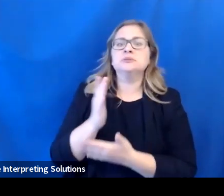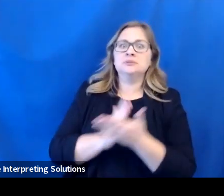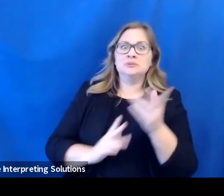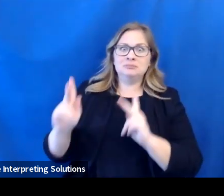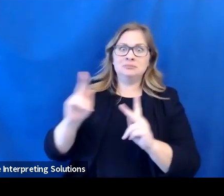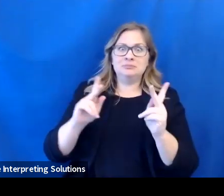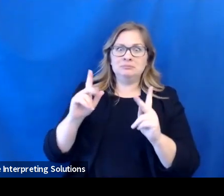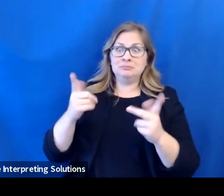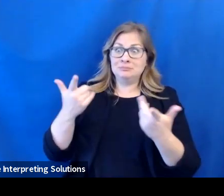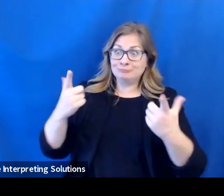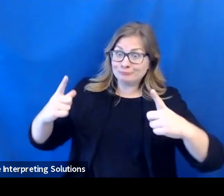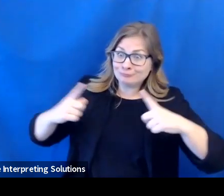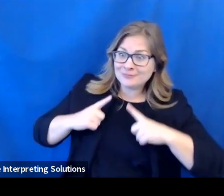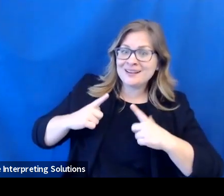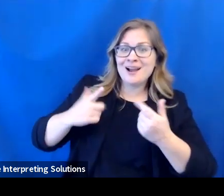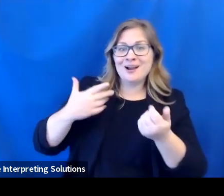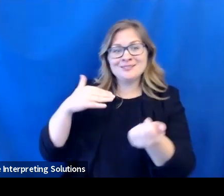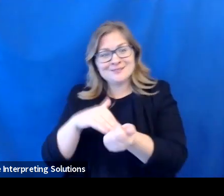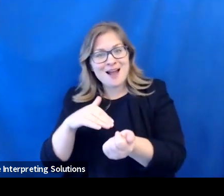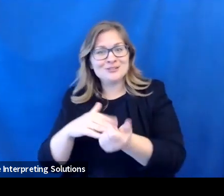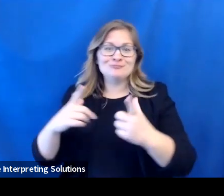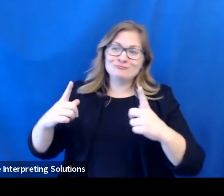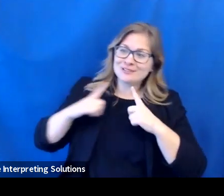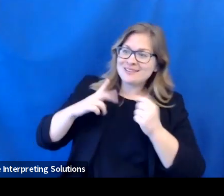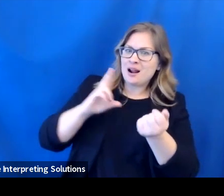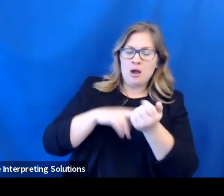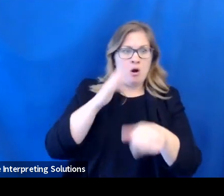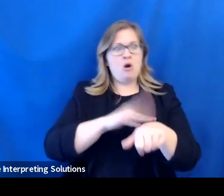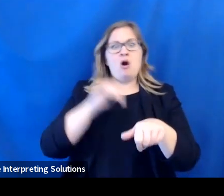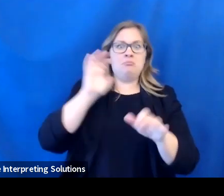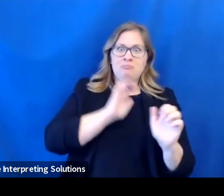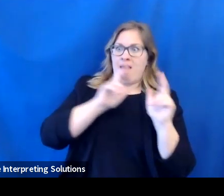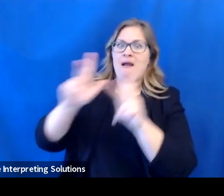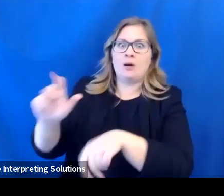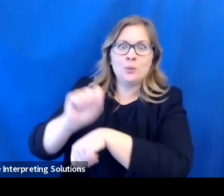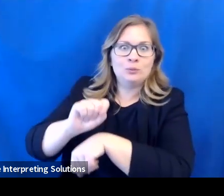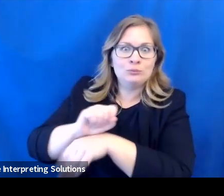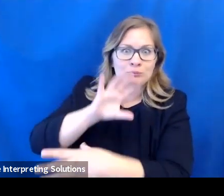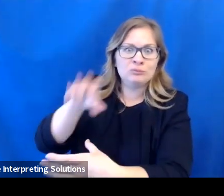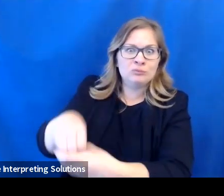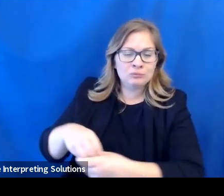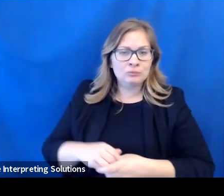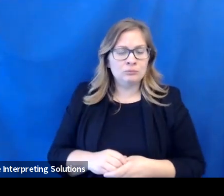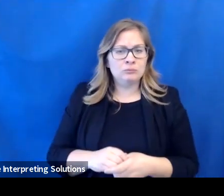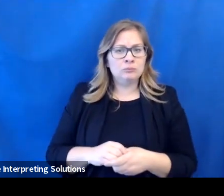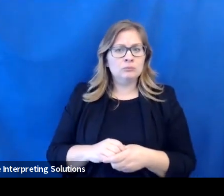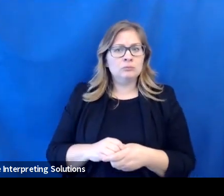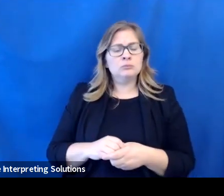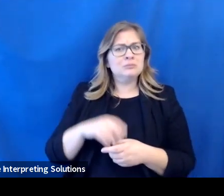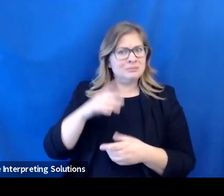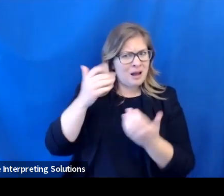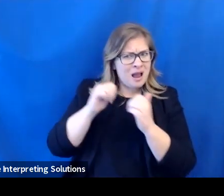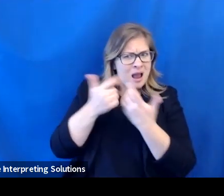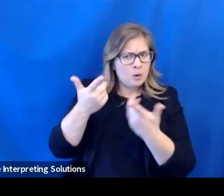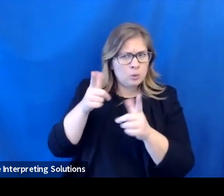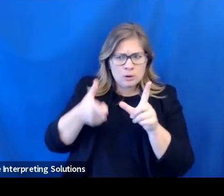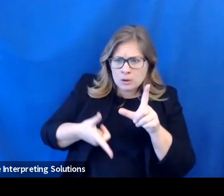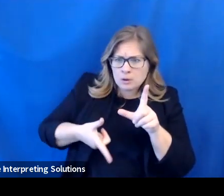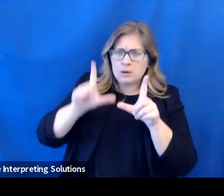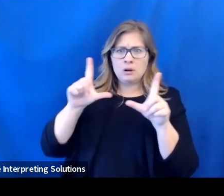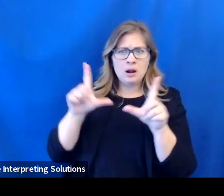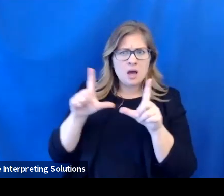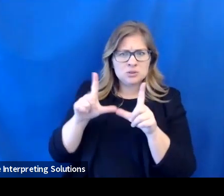and the clinical requirements for relicensing, and say they're talking to the Walz administration. What's going on with that? Is that something